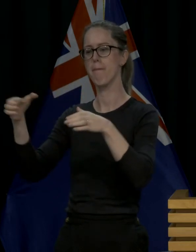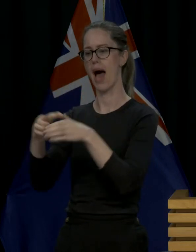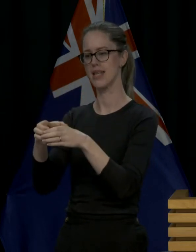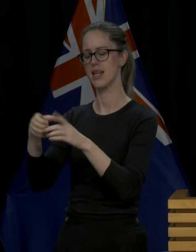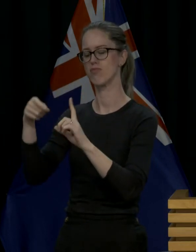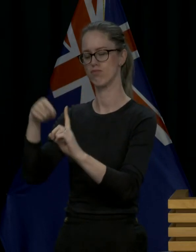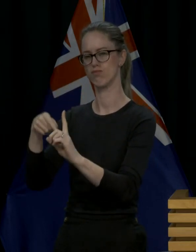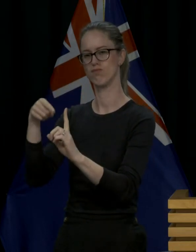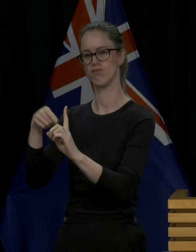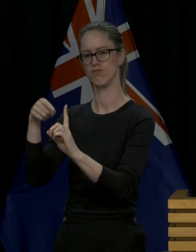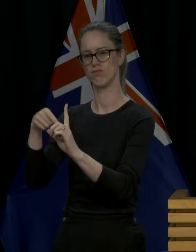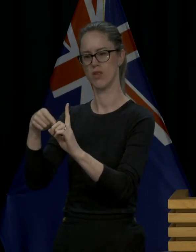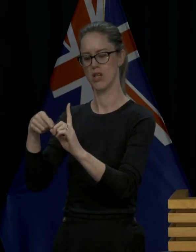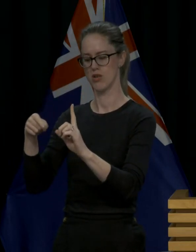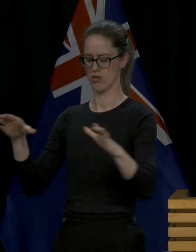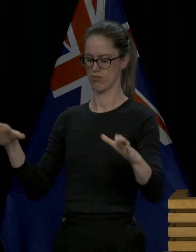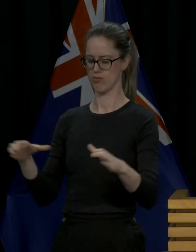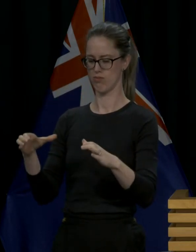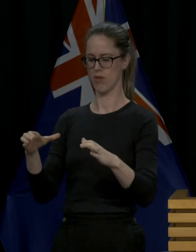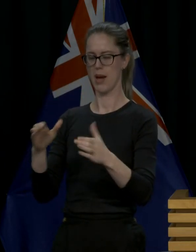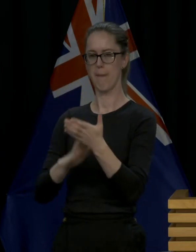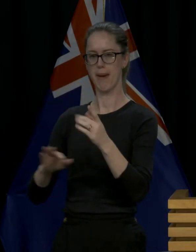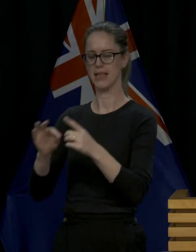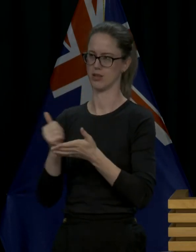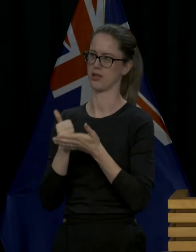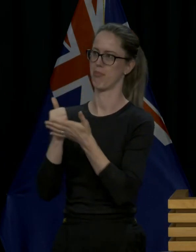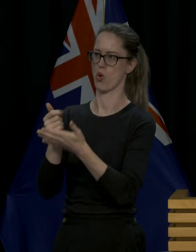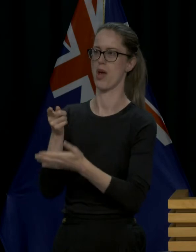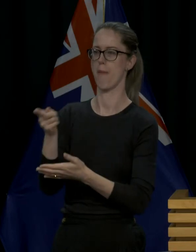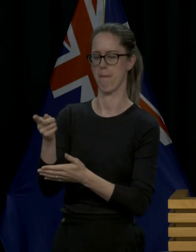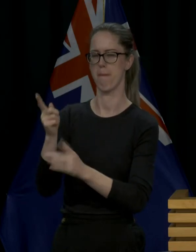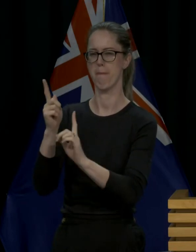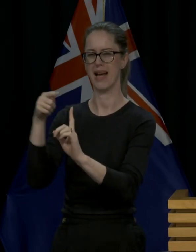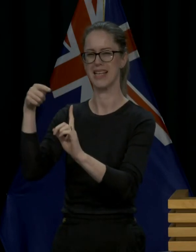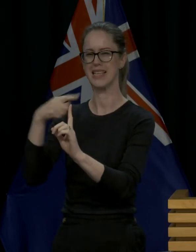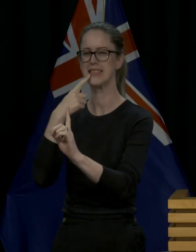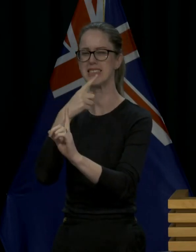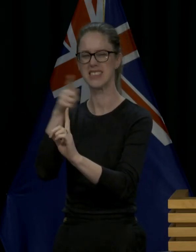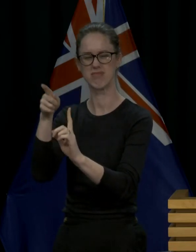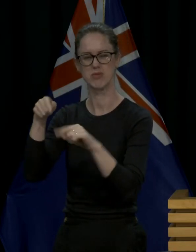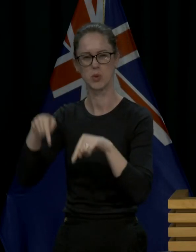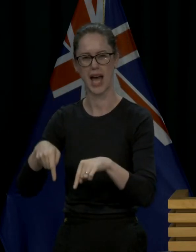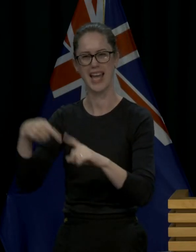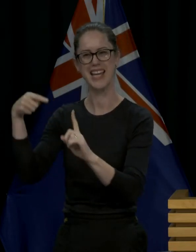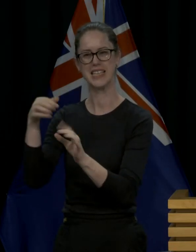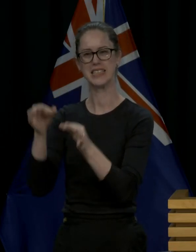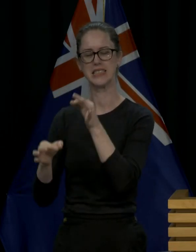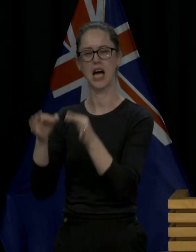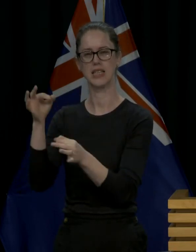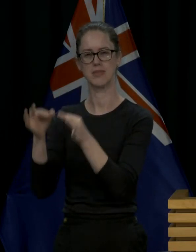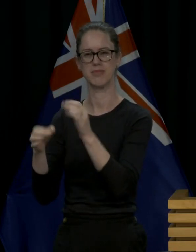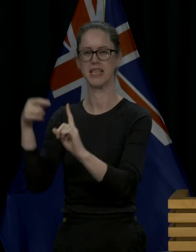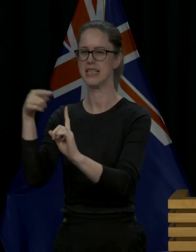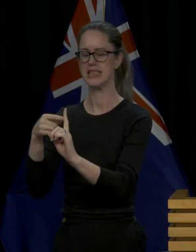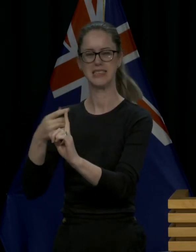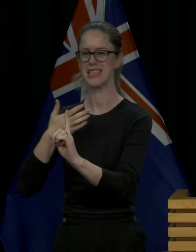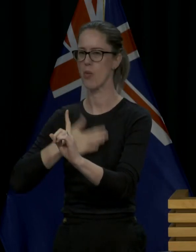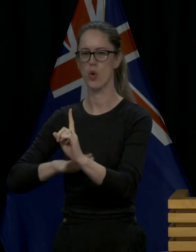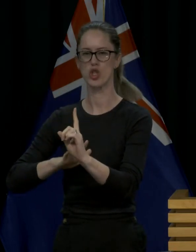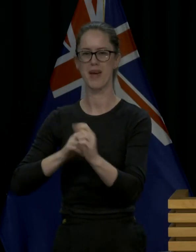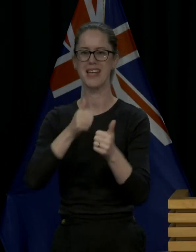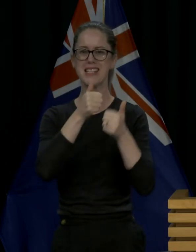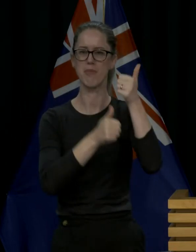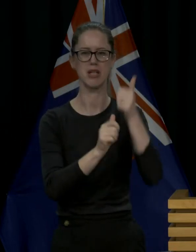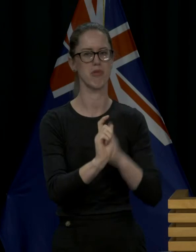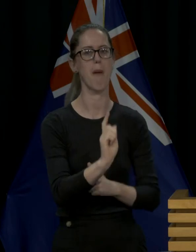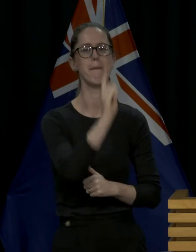strong endorsement of caucus. But as he shared earlier today, he has made the decision that he does not wish to be the Deputy